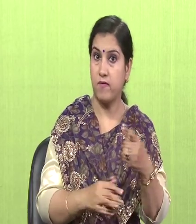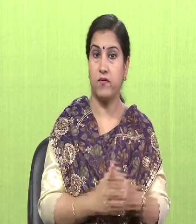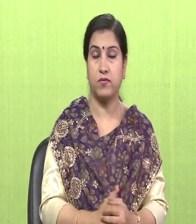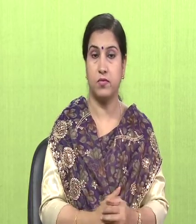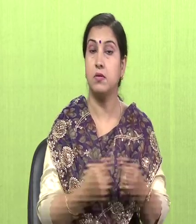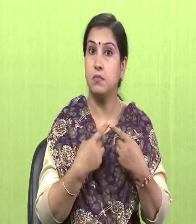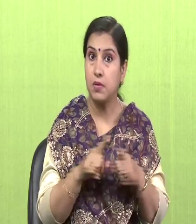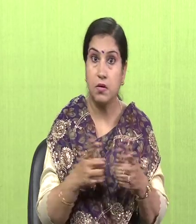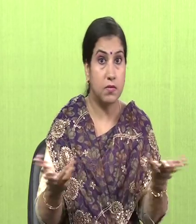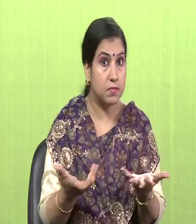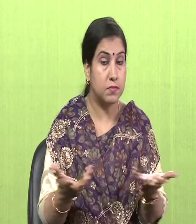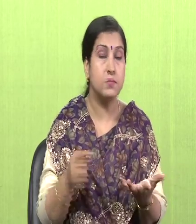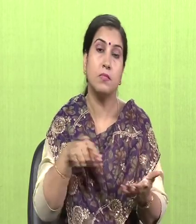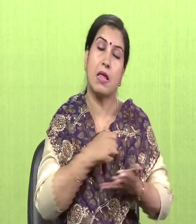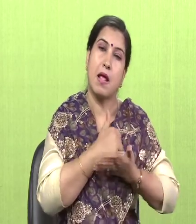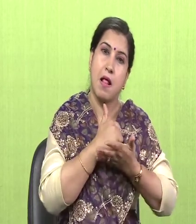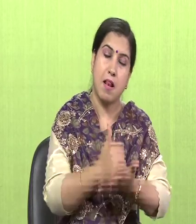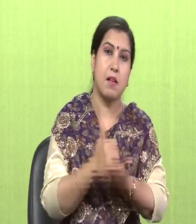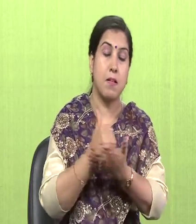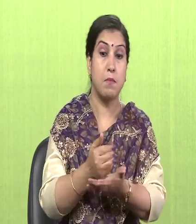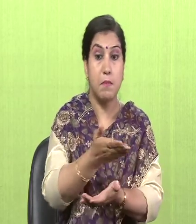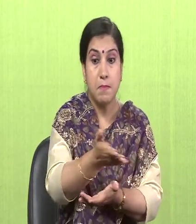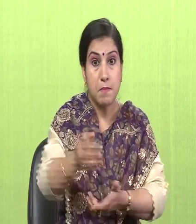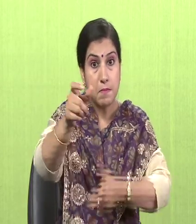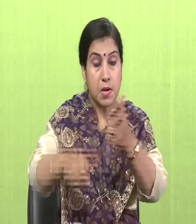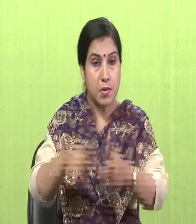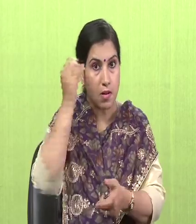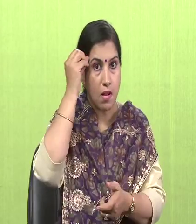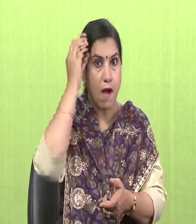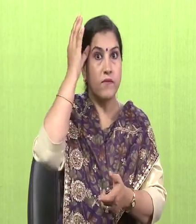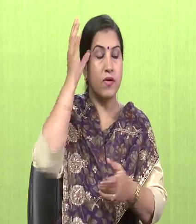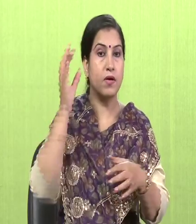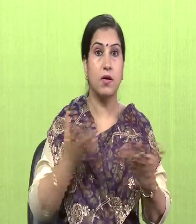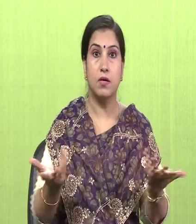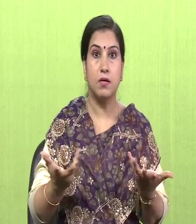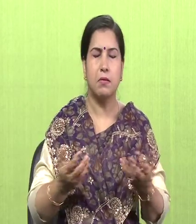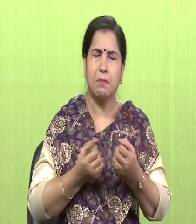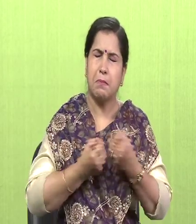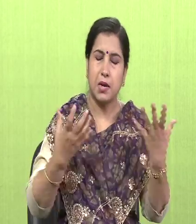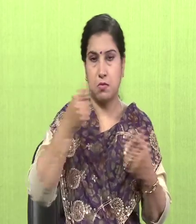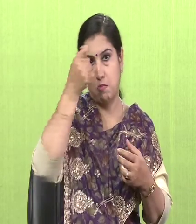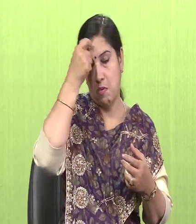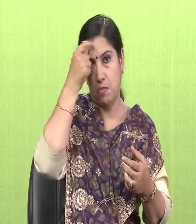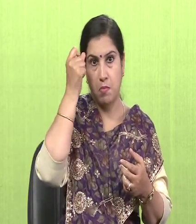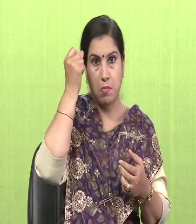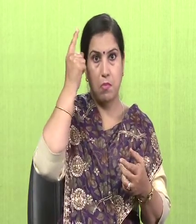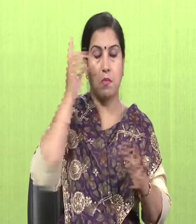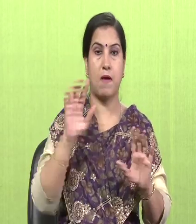but it also makes people aware about many problems and needs of the